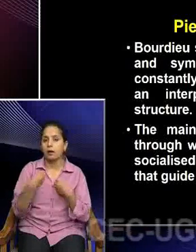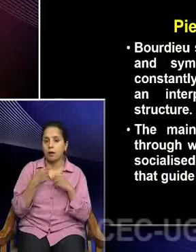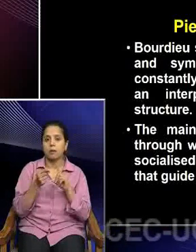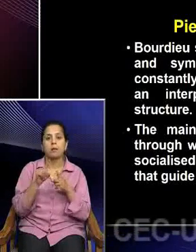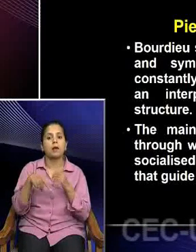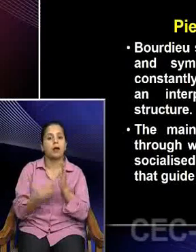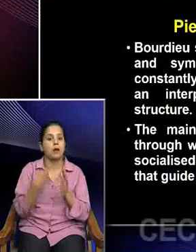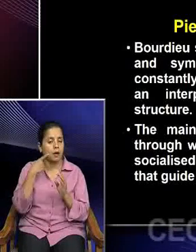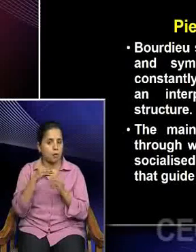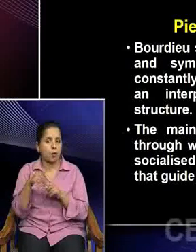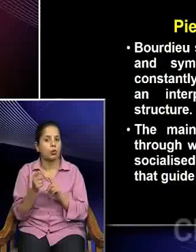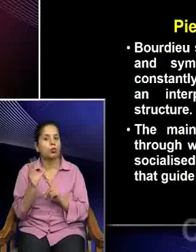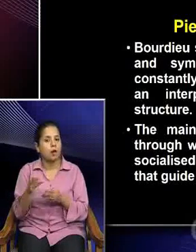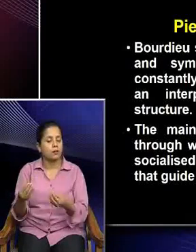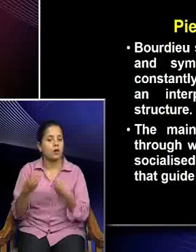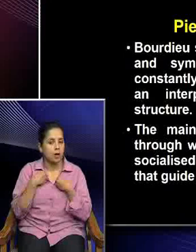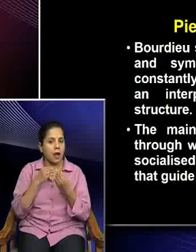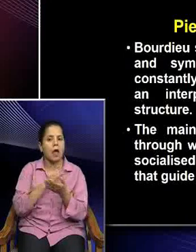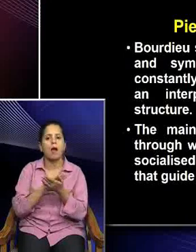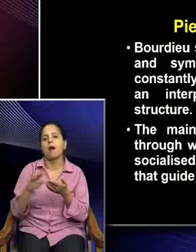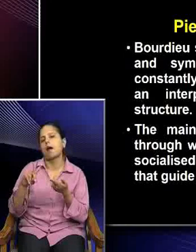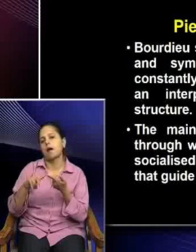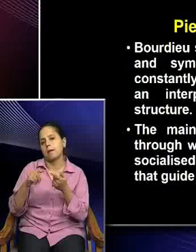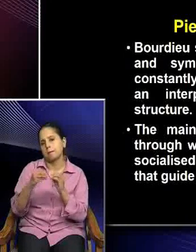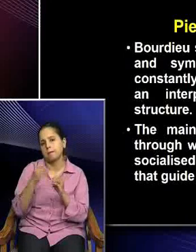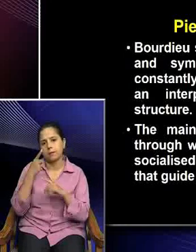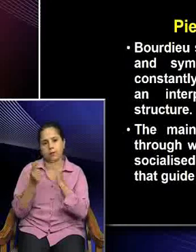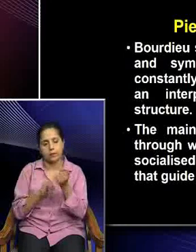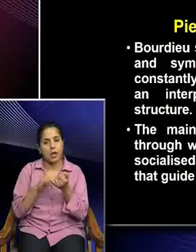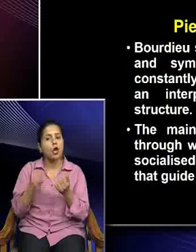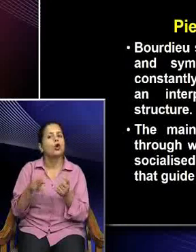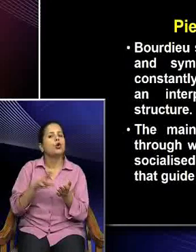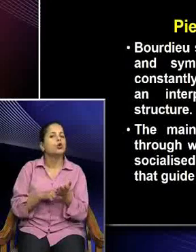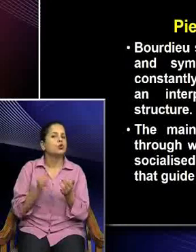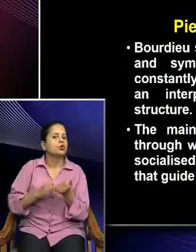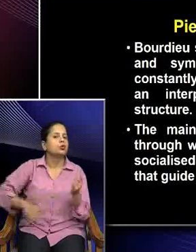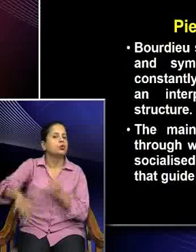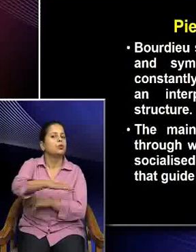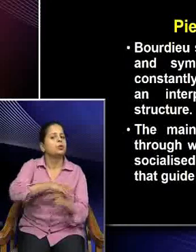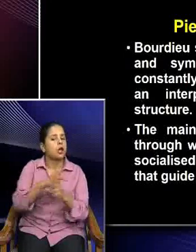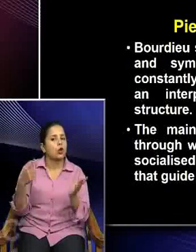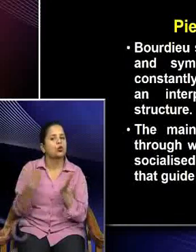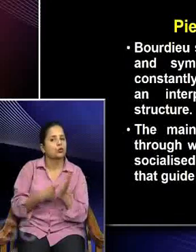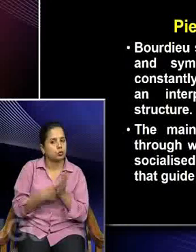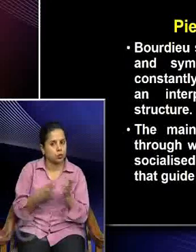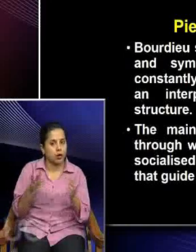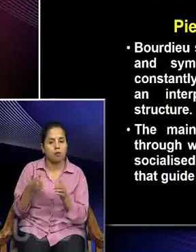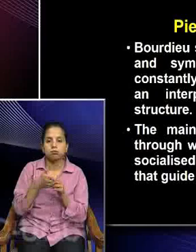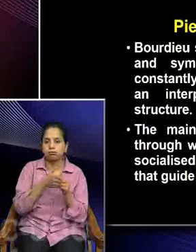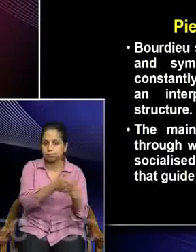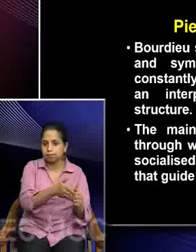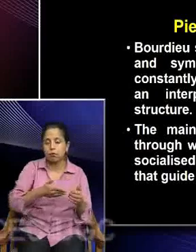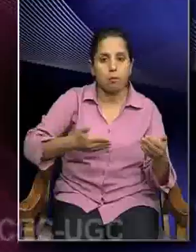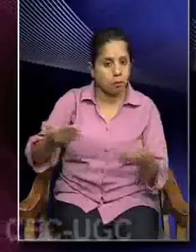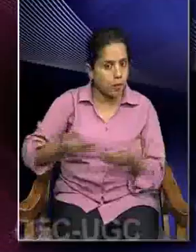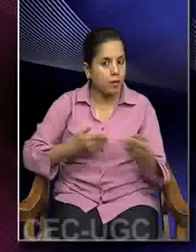concept of habitus, which means socialized norms or tendency that guide behavior